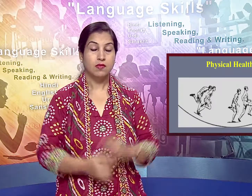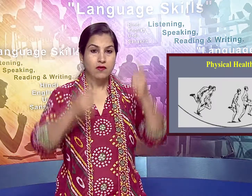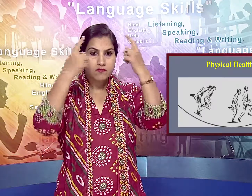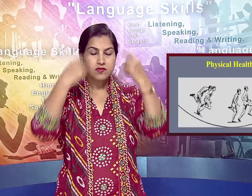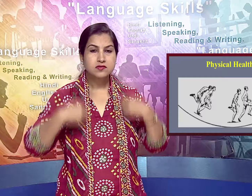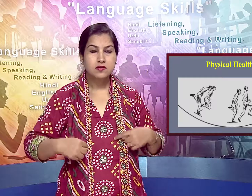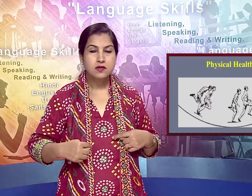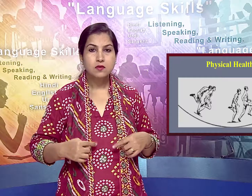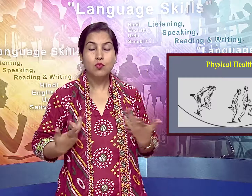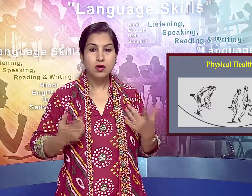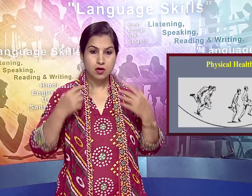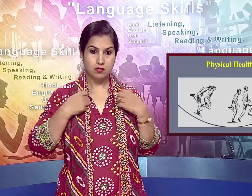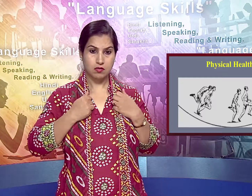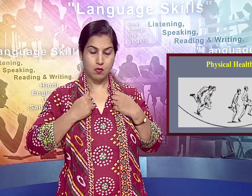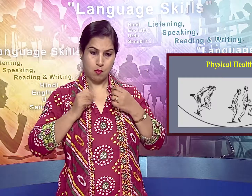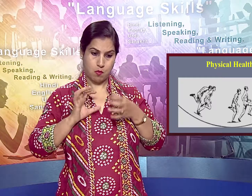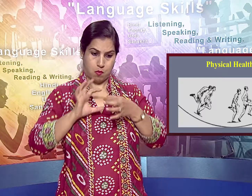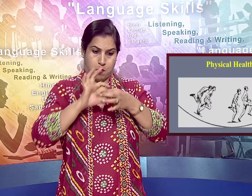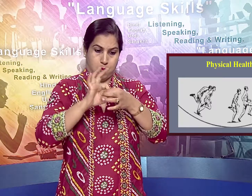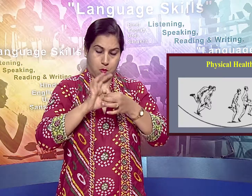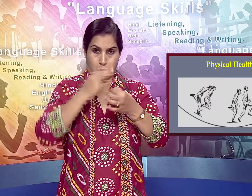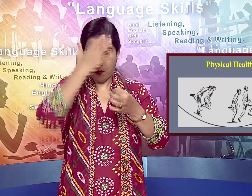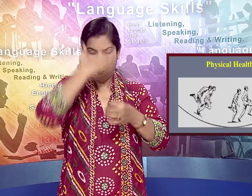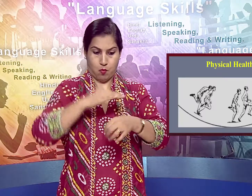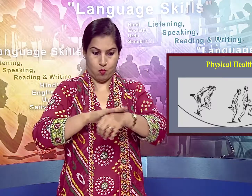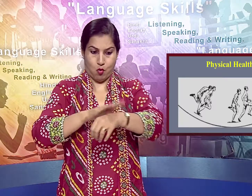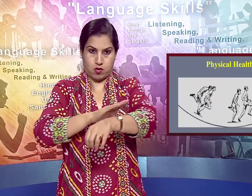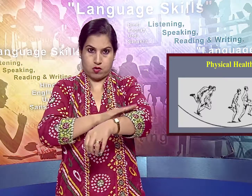physical is related to our physical body.